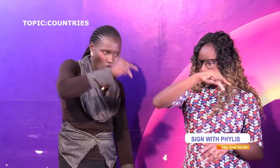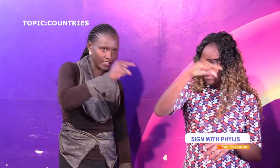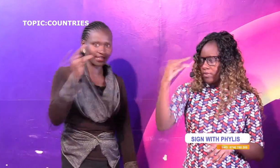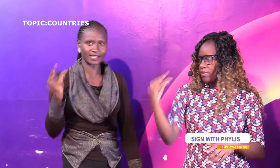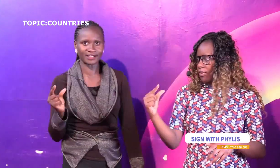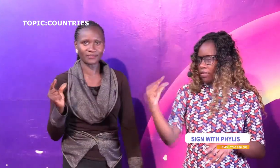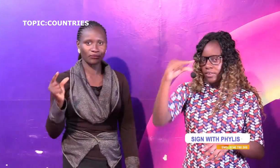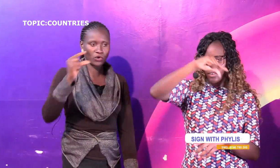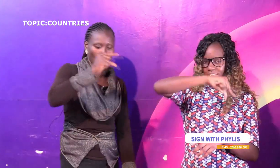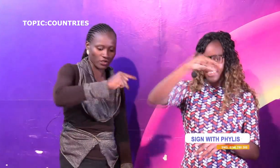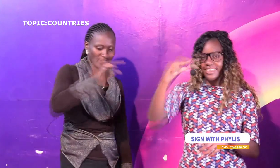Continent. Continent.